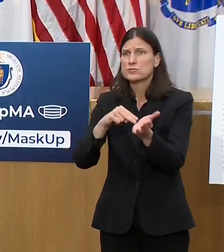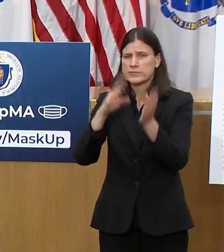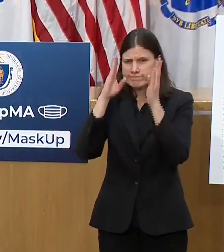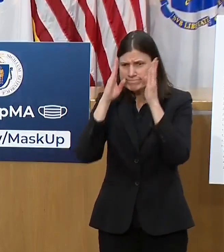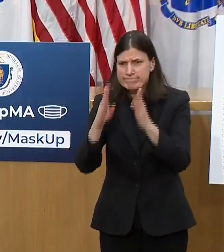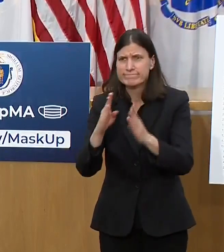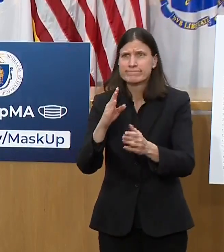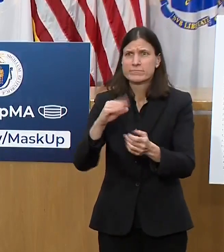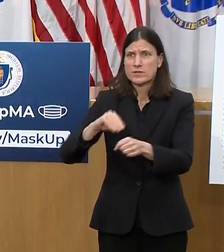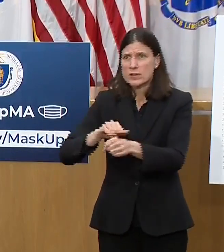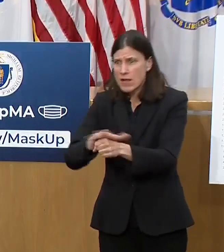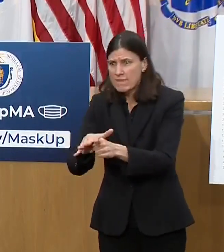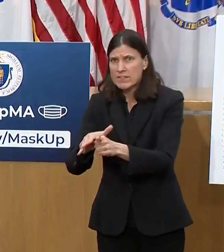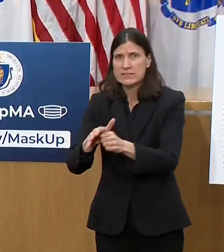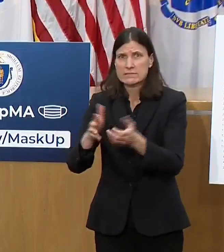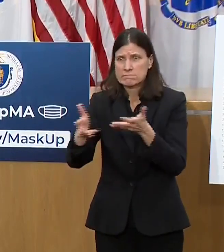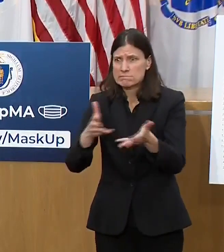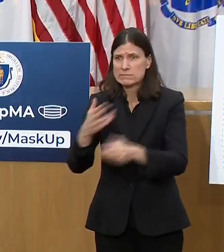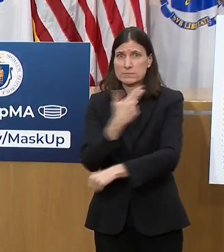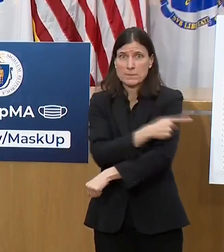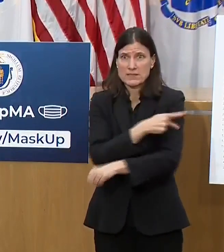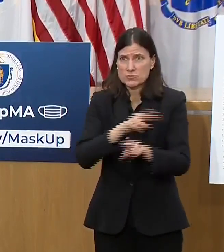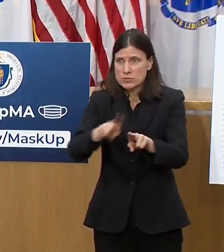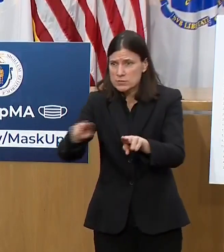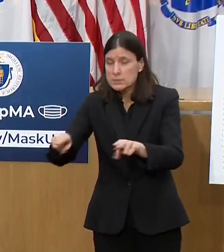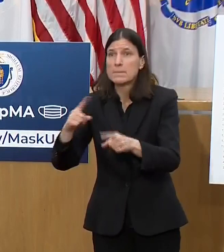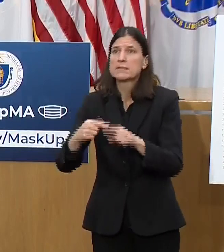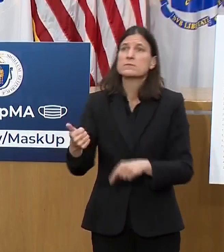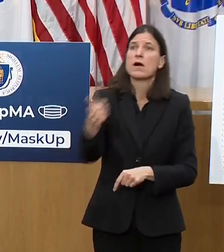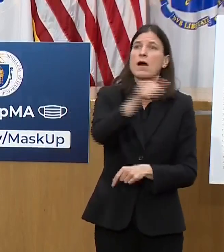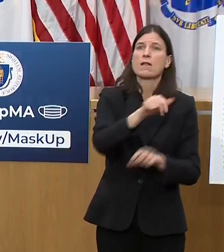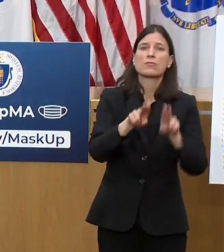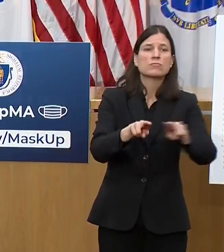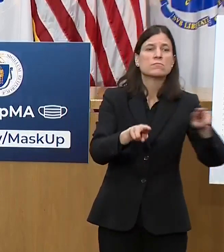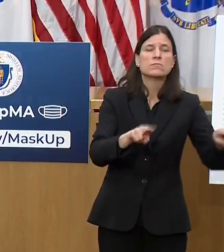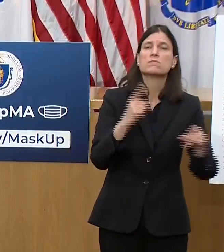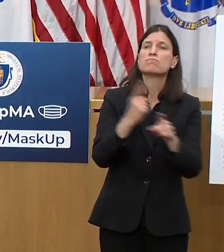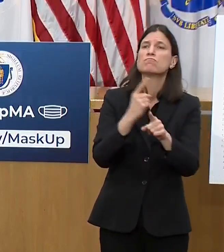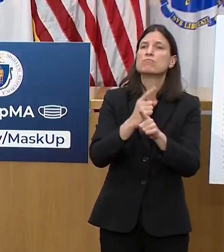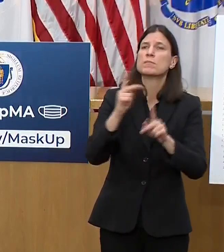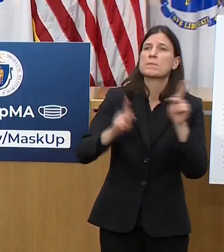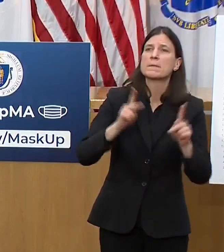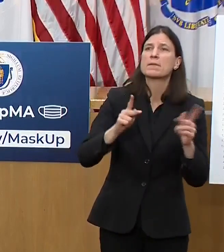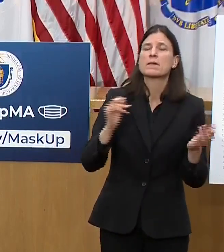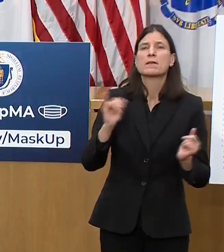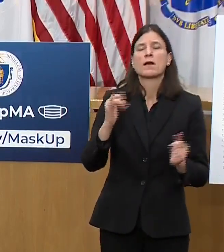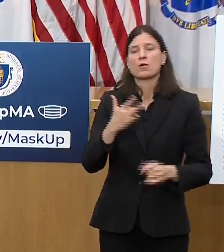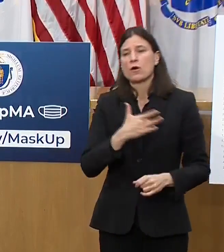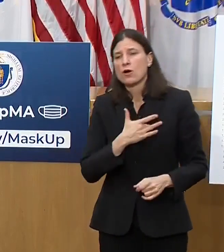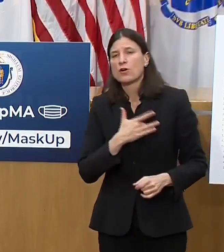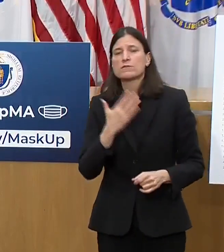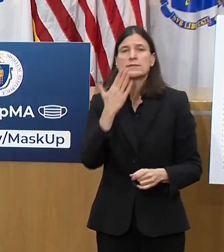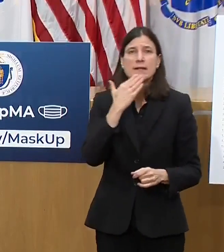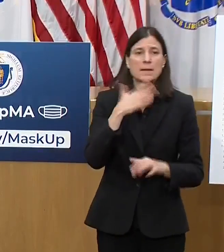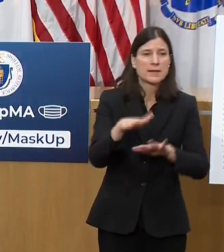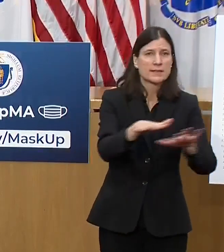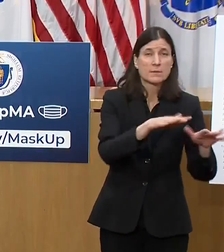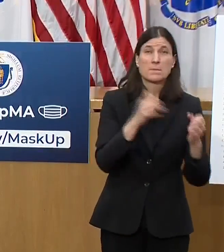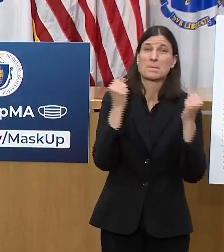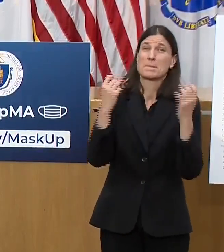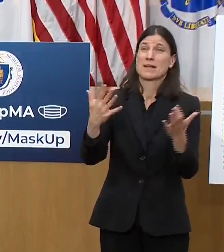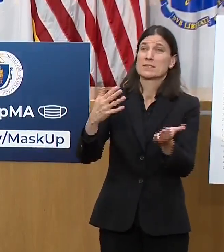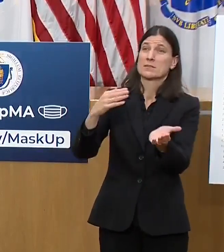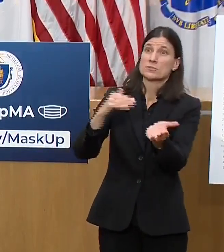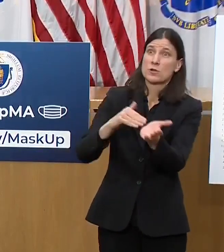life. We realize everyone is tired and exhausted. In the hospital setting, we are